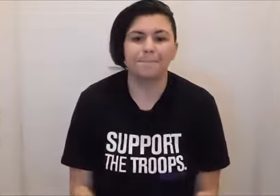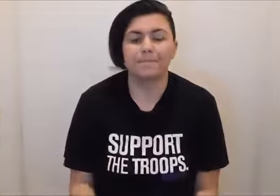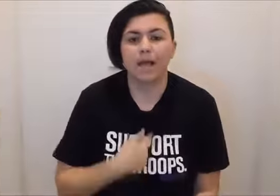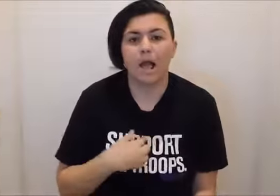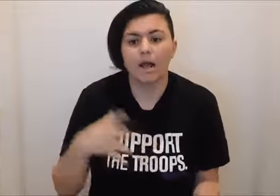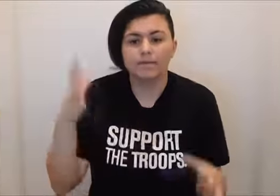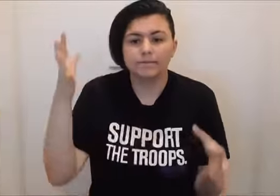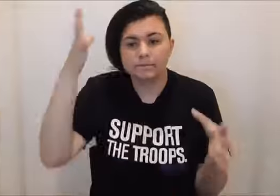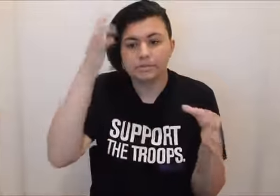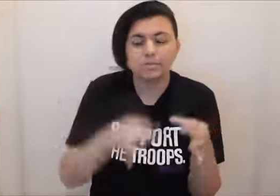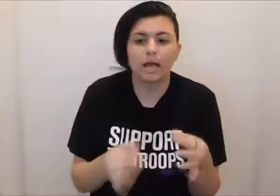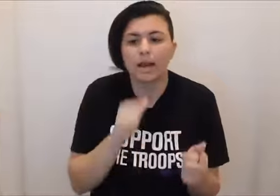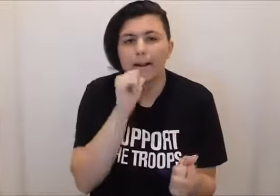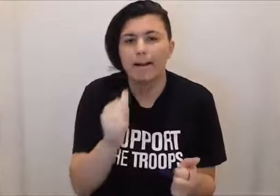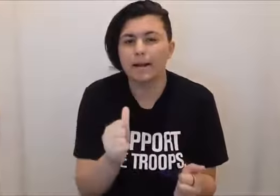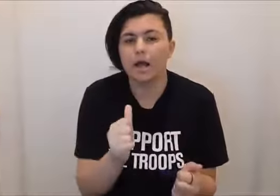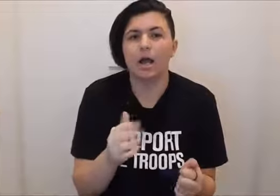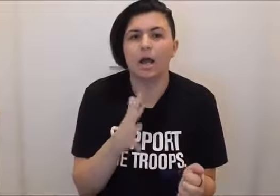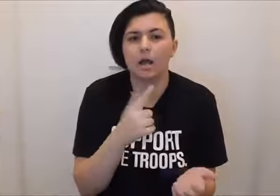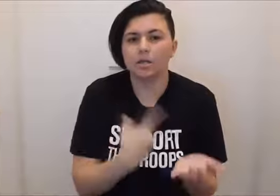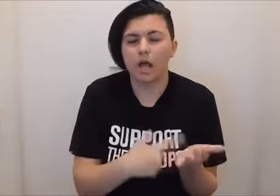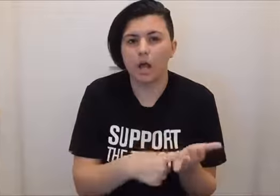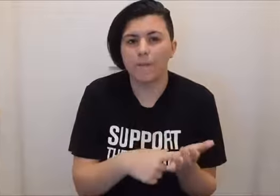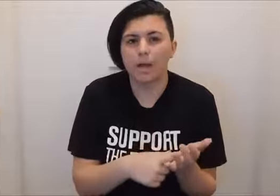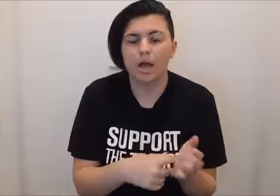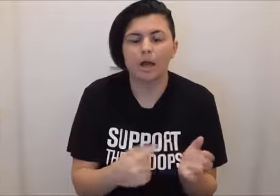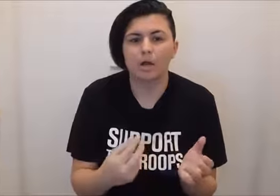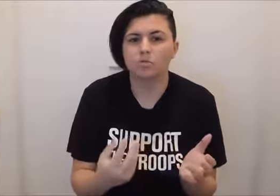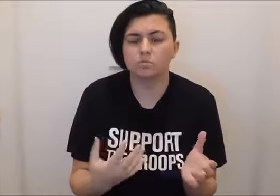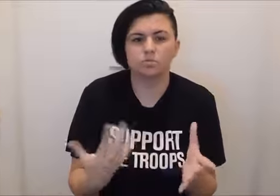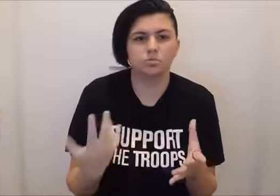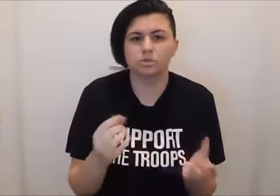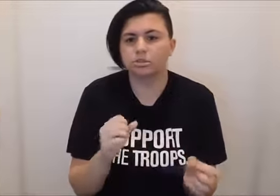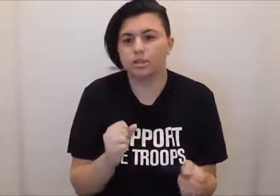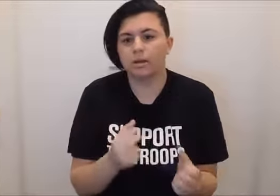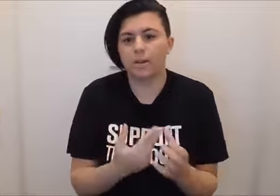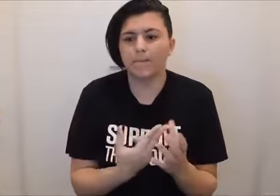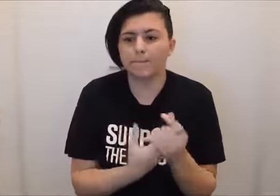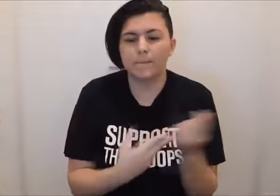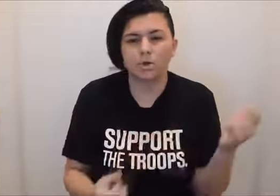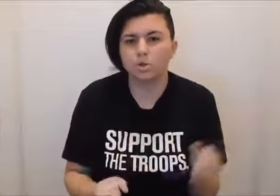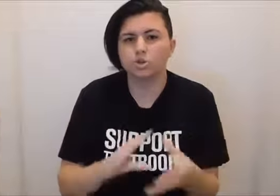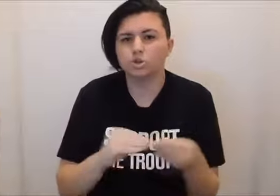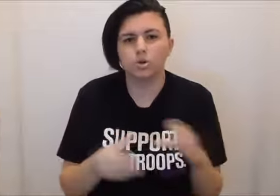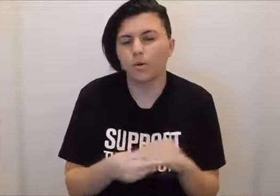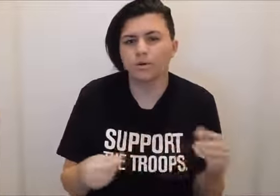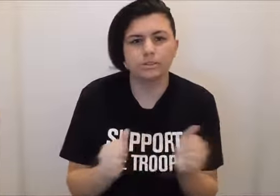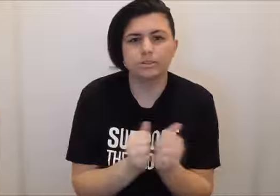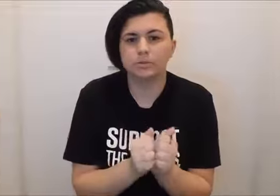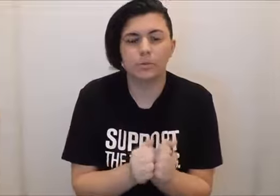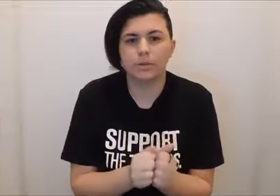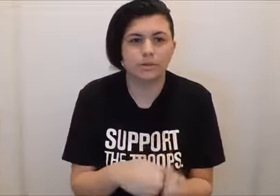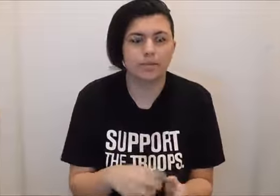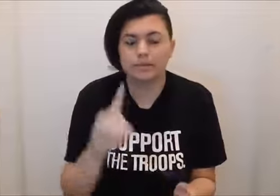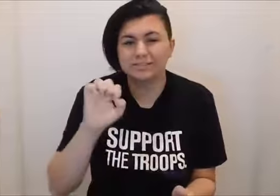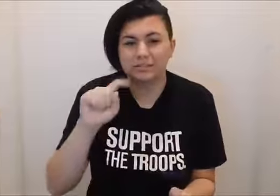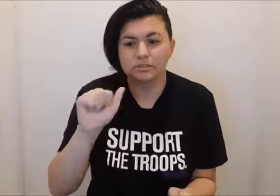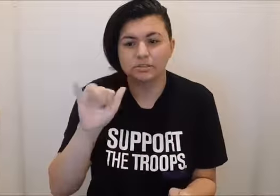together. And I decided I'm not going to retell the stories with great detail, mostly because they are over 500